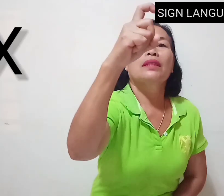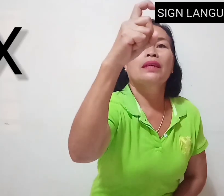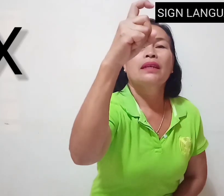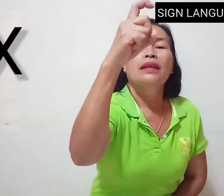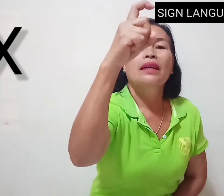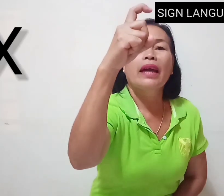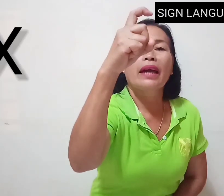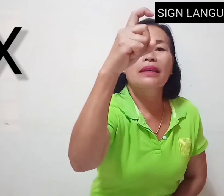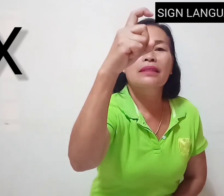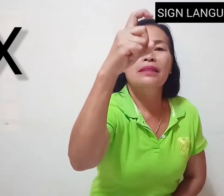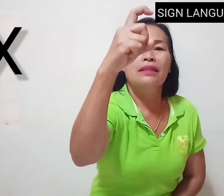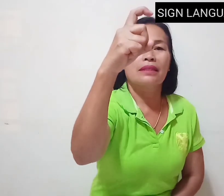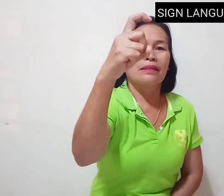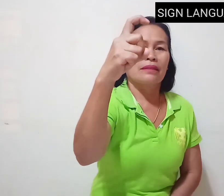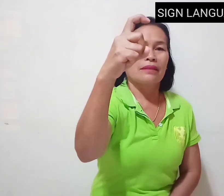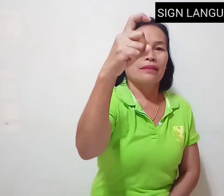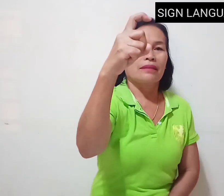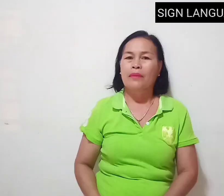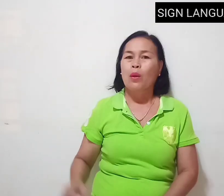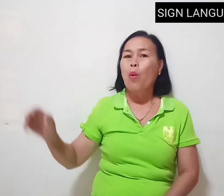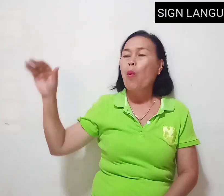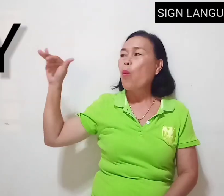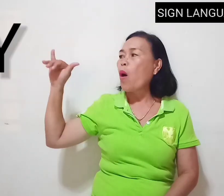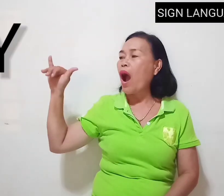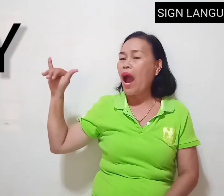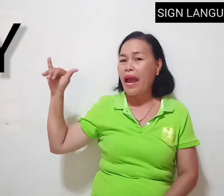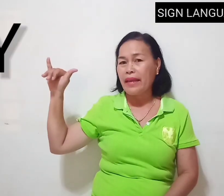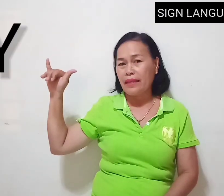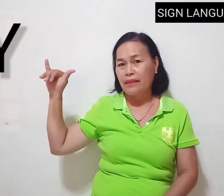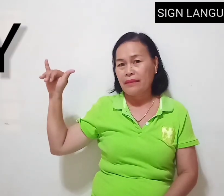Letter X. Y.